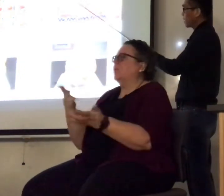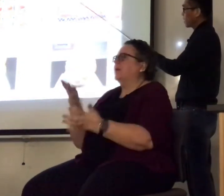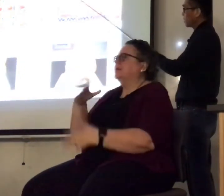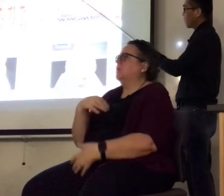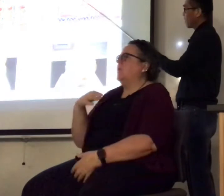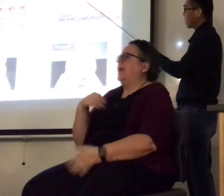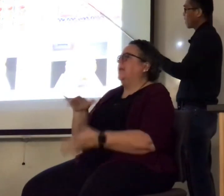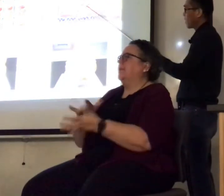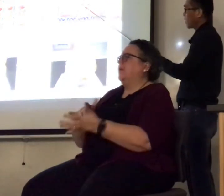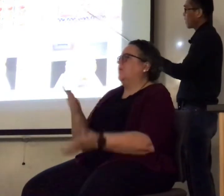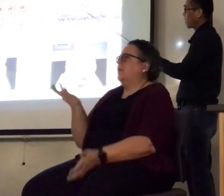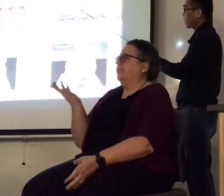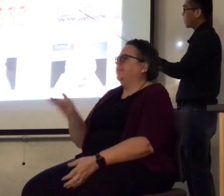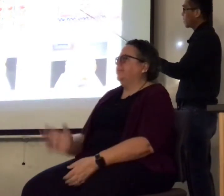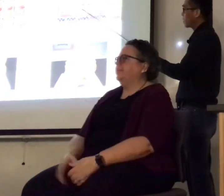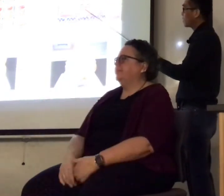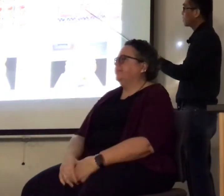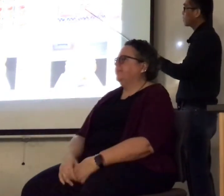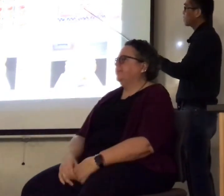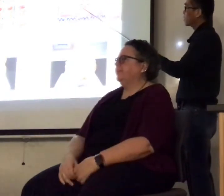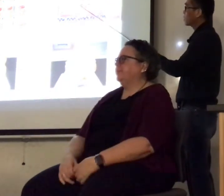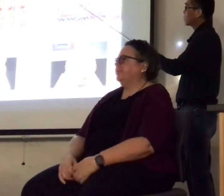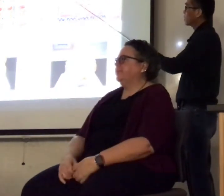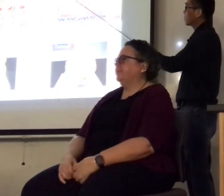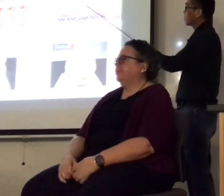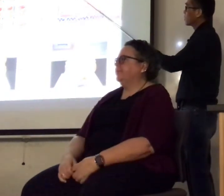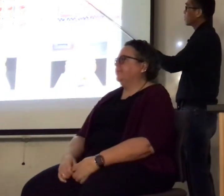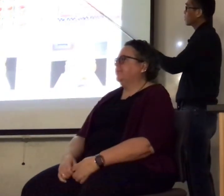Number 8, identify.